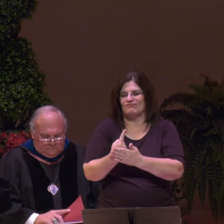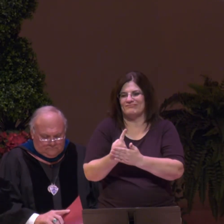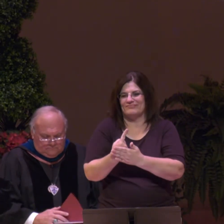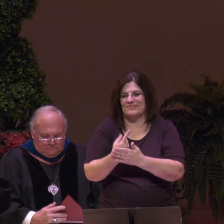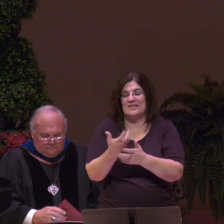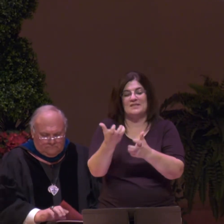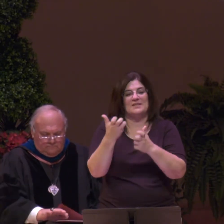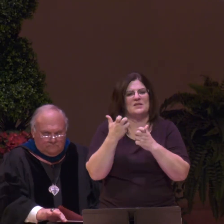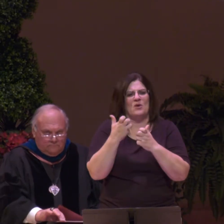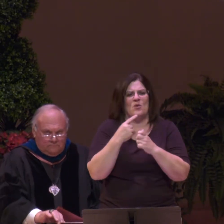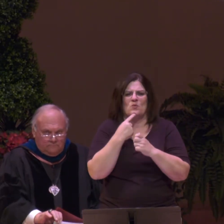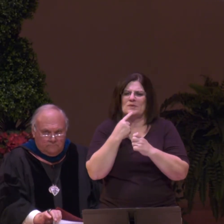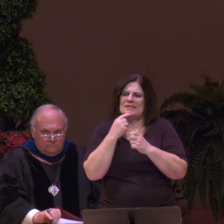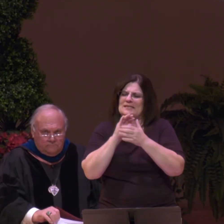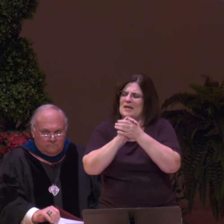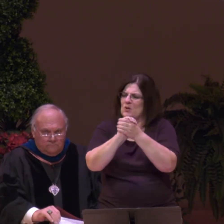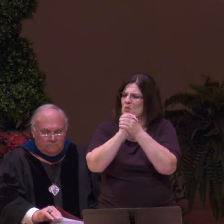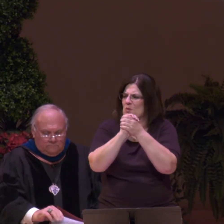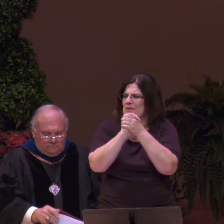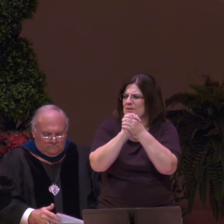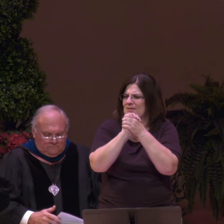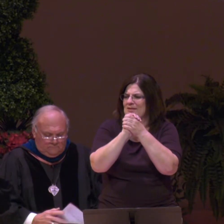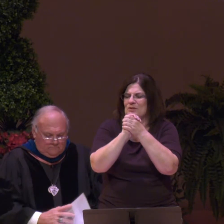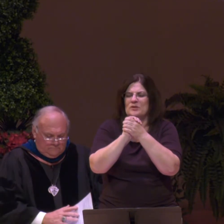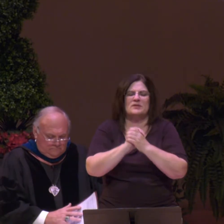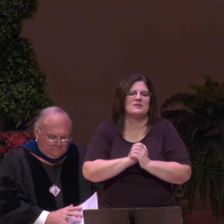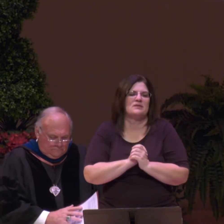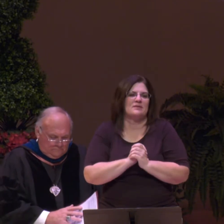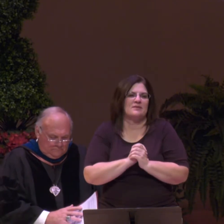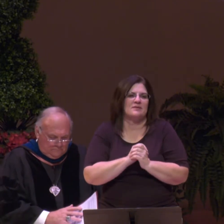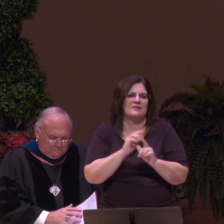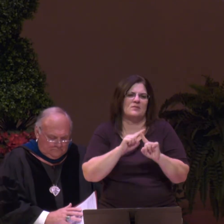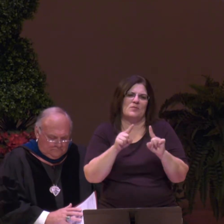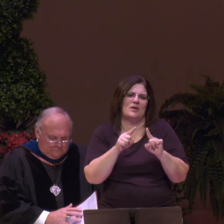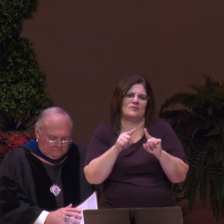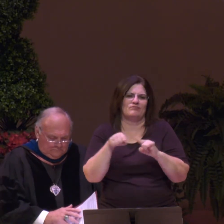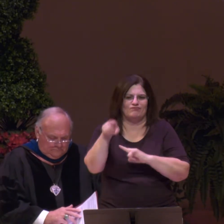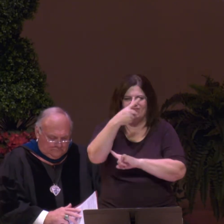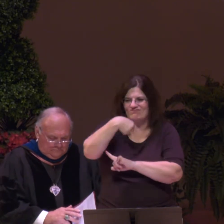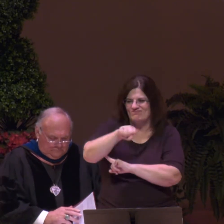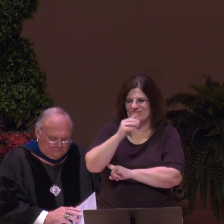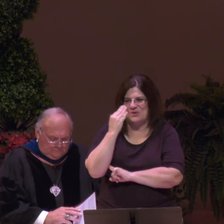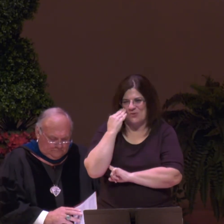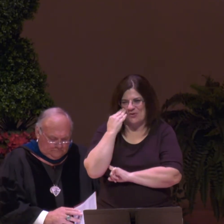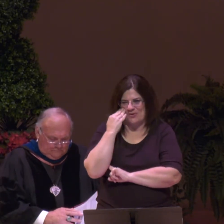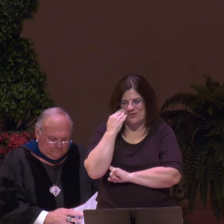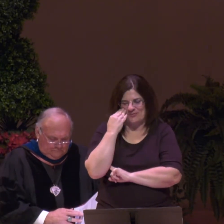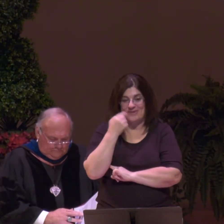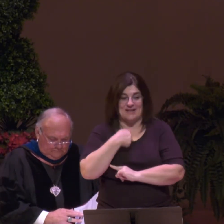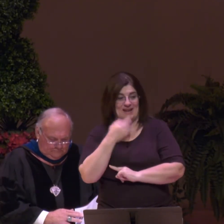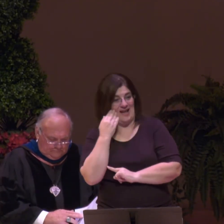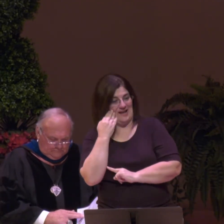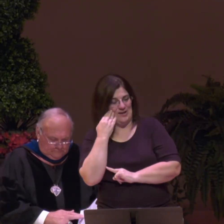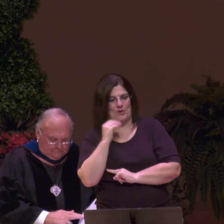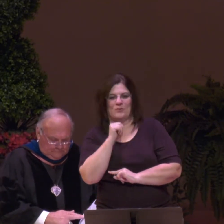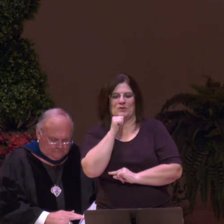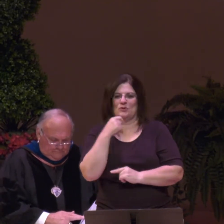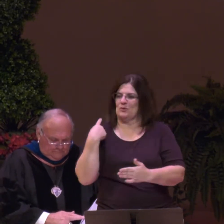want to begin by congratulating you, but you know, and I know, that you didn't get